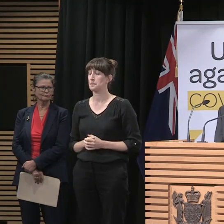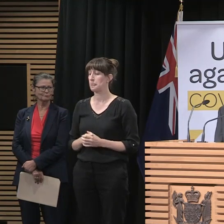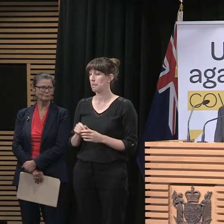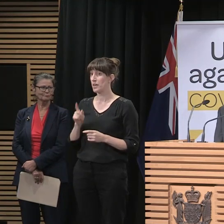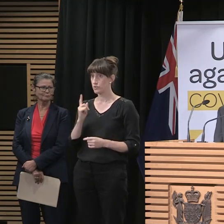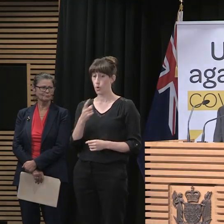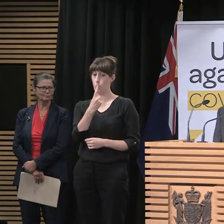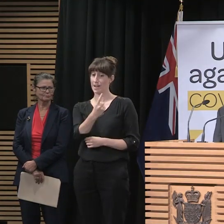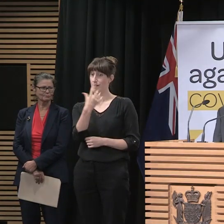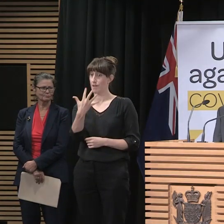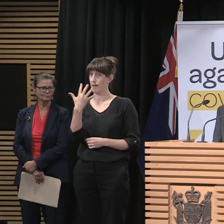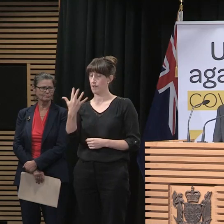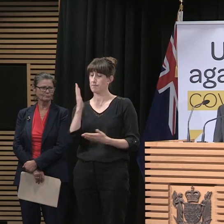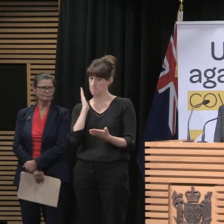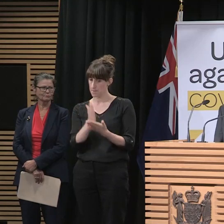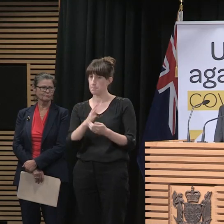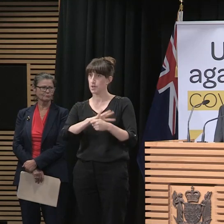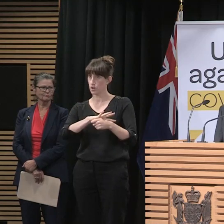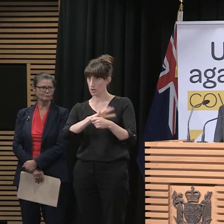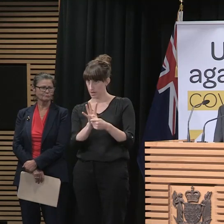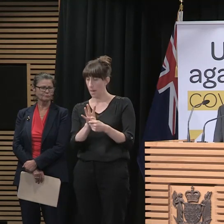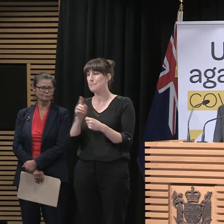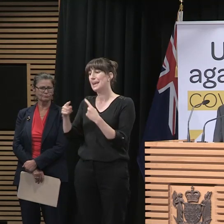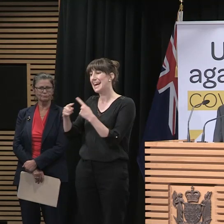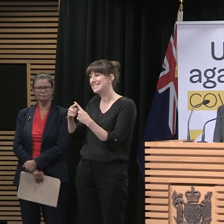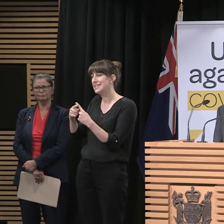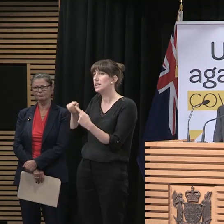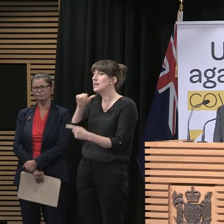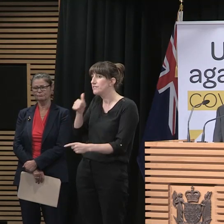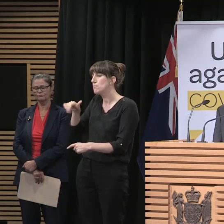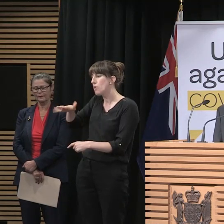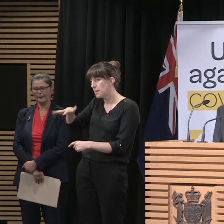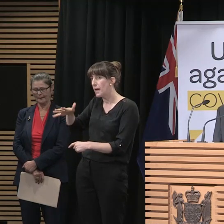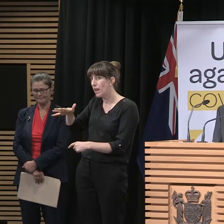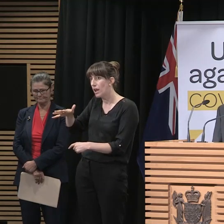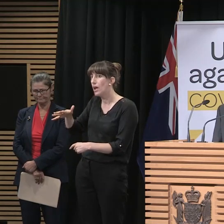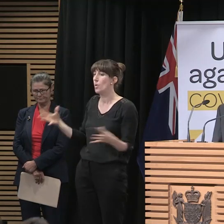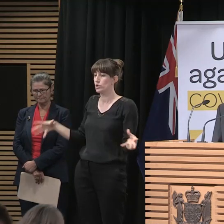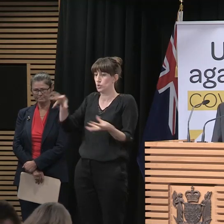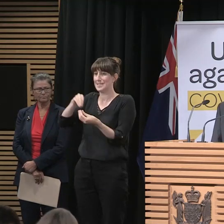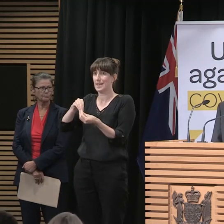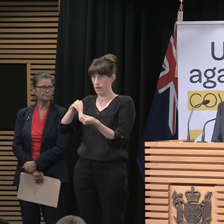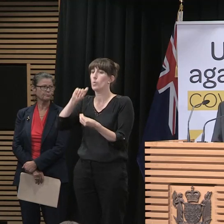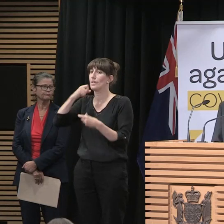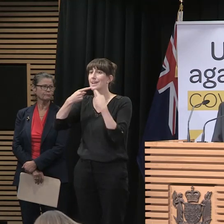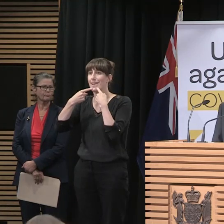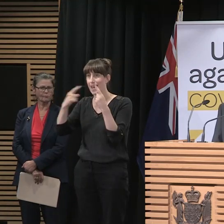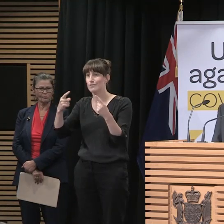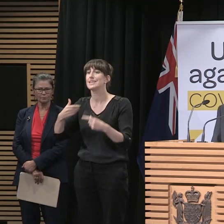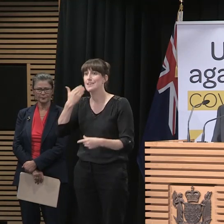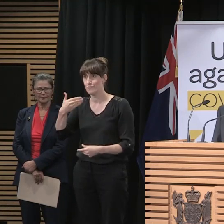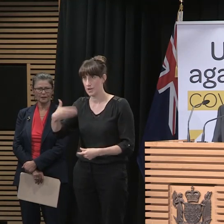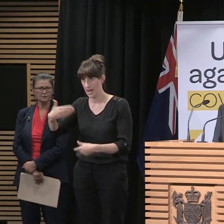confirmed and probable cases each day. More details of the new cases, including the probable